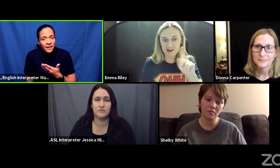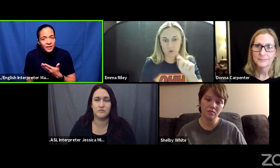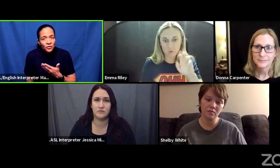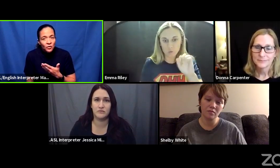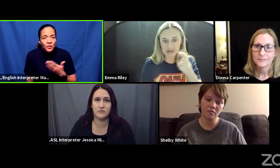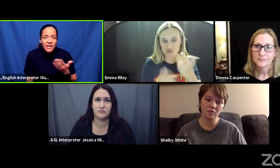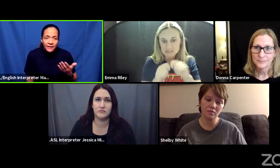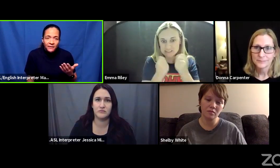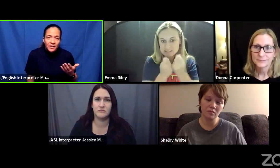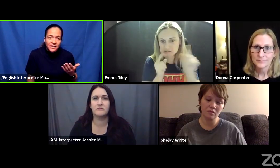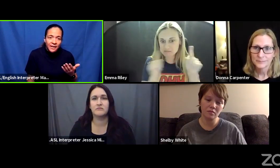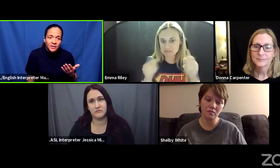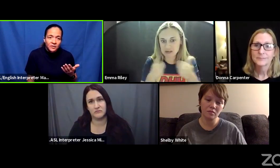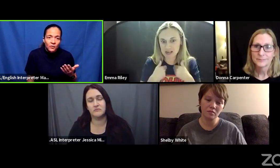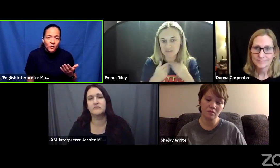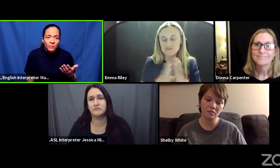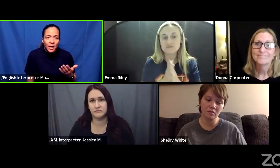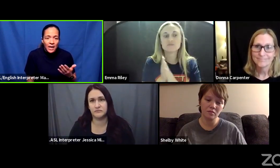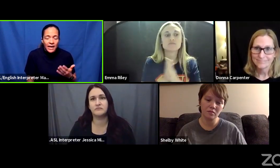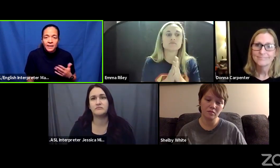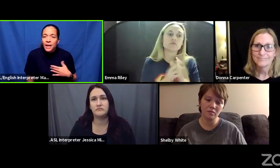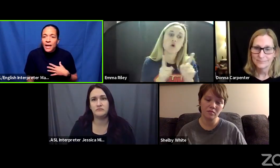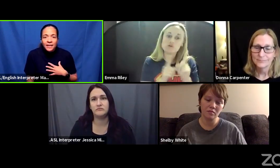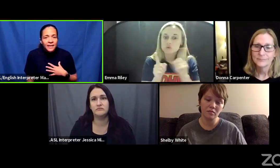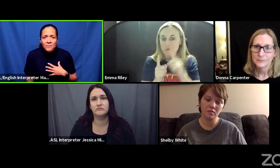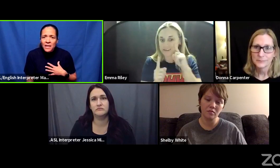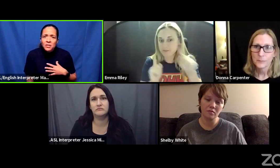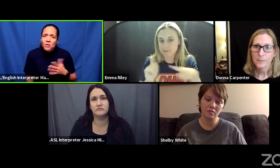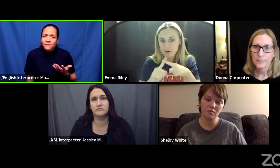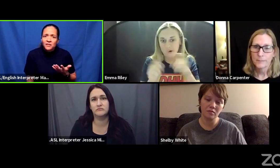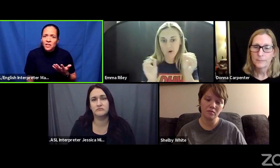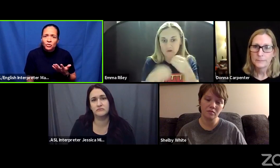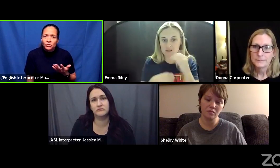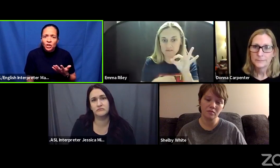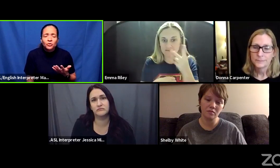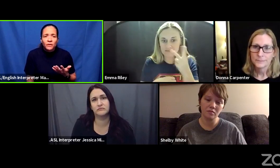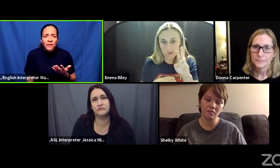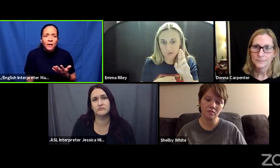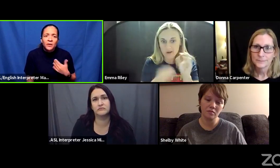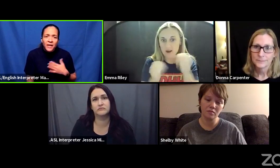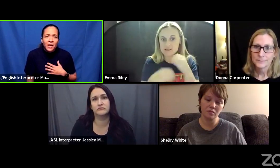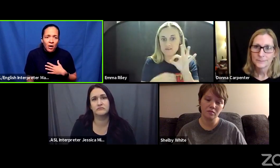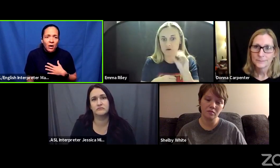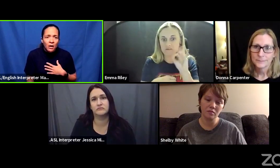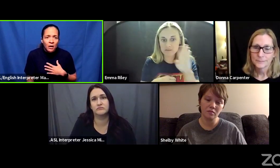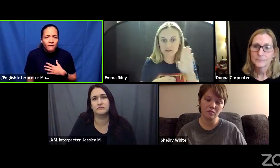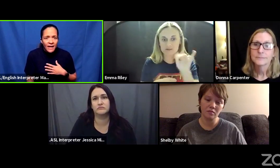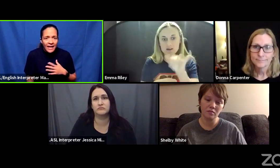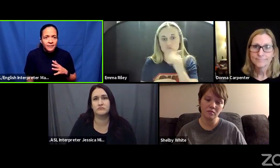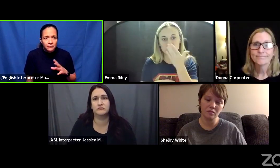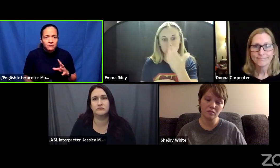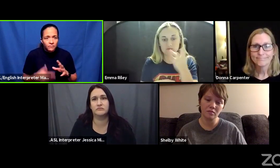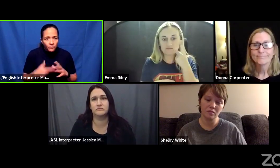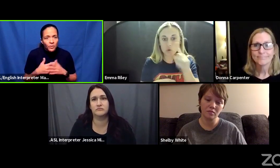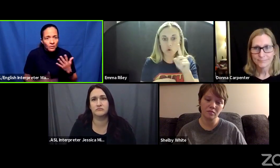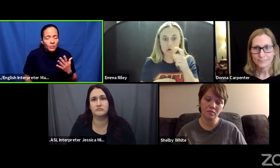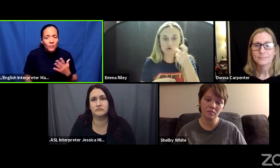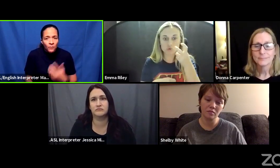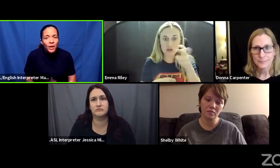the Kentucky School for the Deaf and Kentucky School for the Blind. It doesn't mean you have to send your children there, but they are a